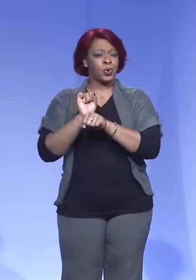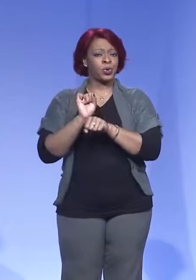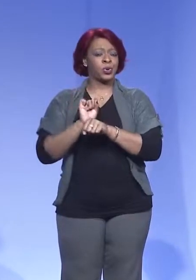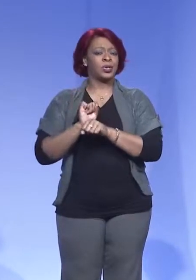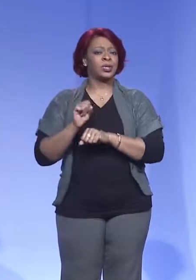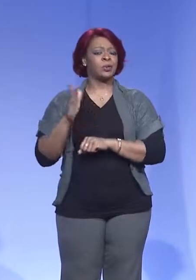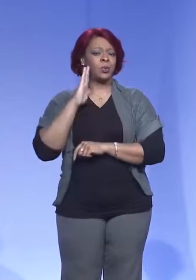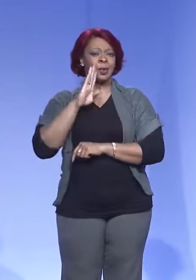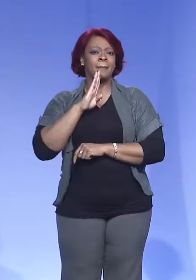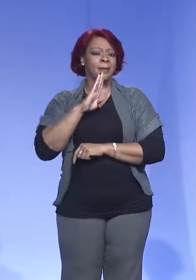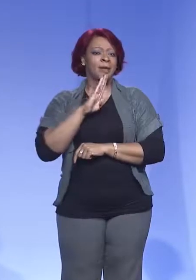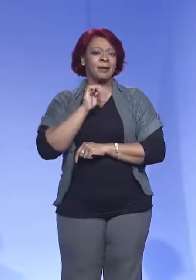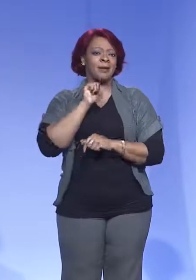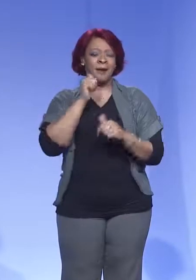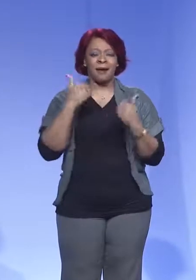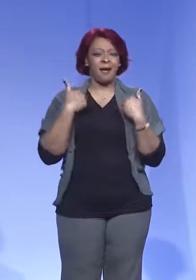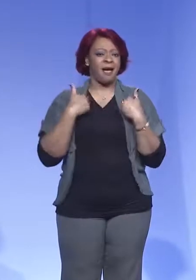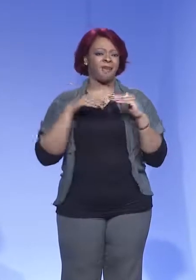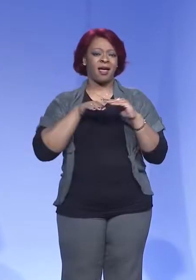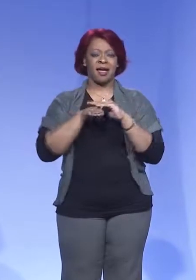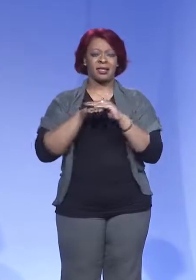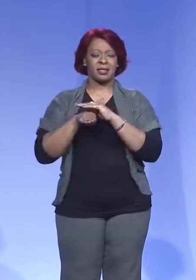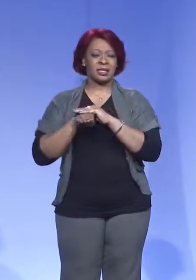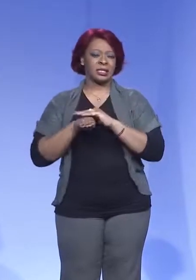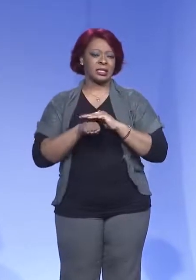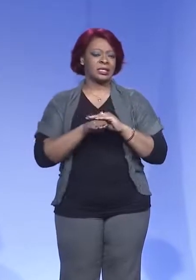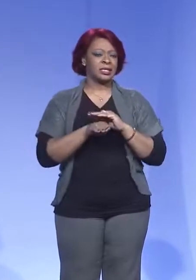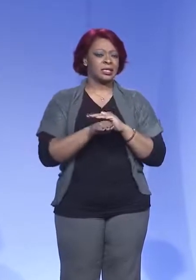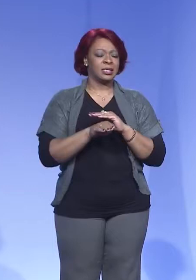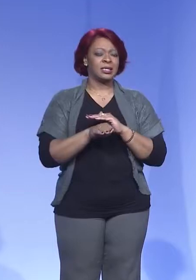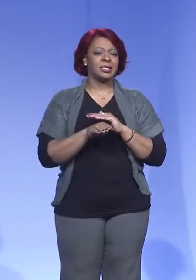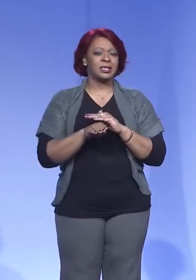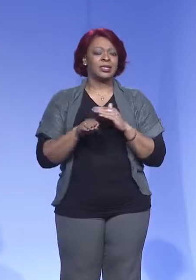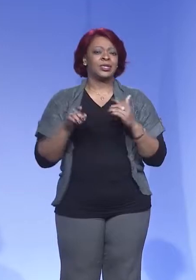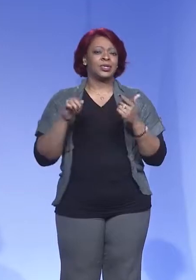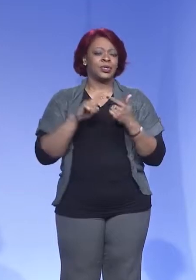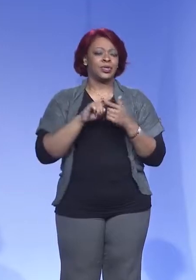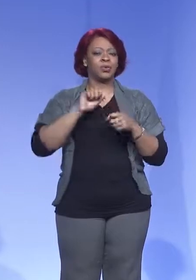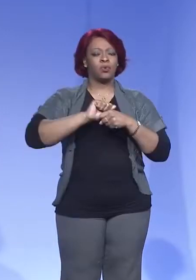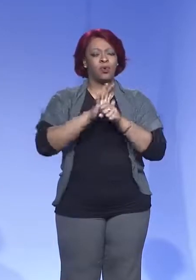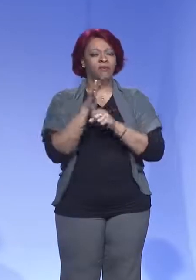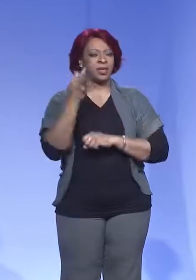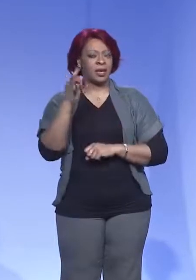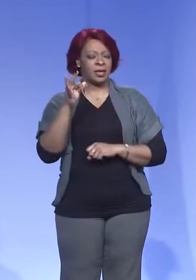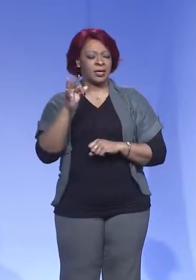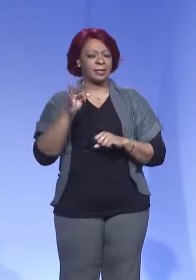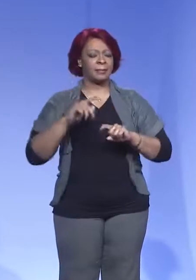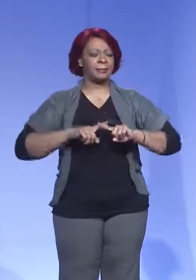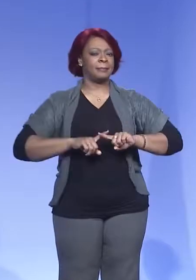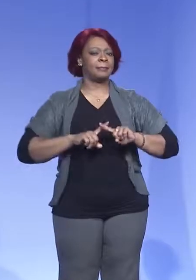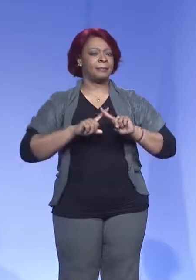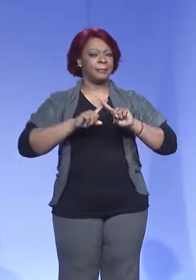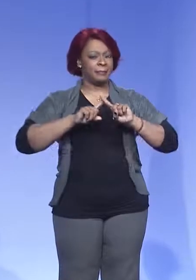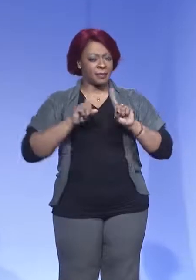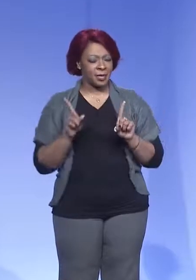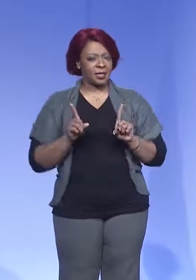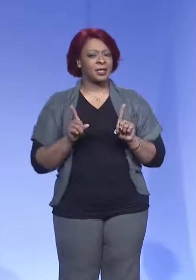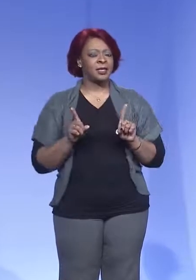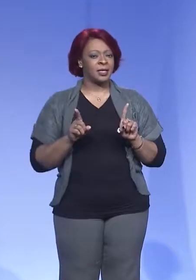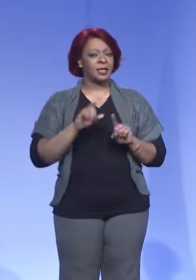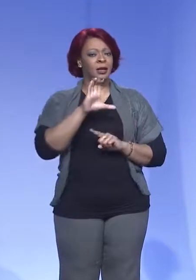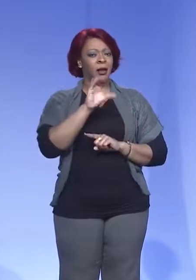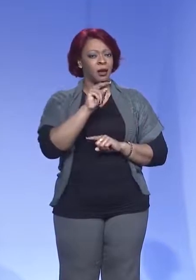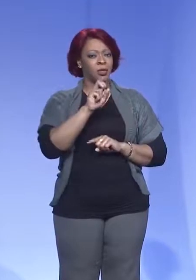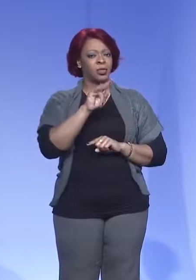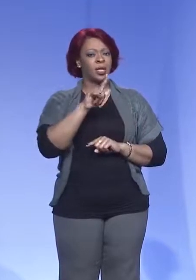will not have access to the COVID-19 vaccination. So the Consul of